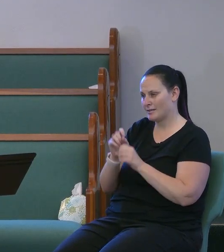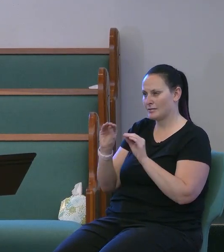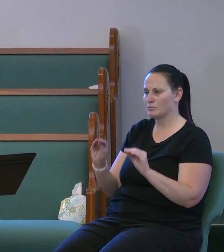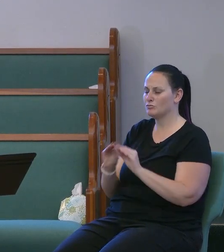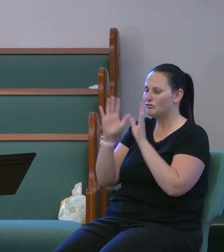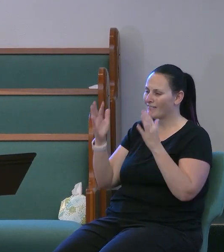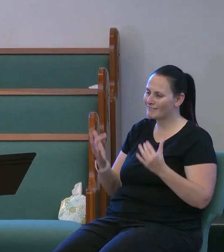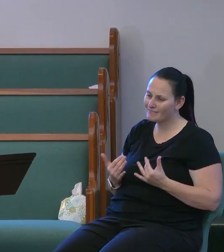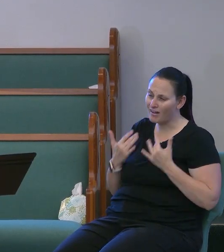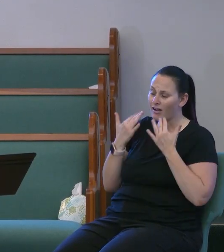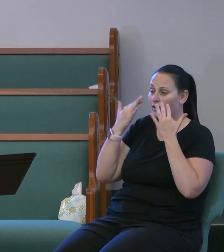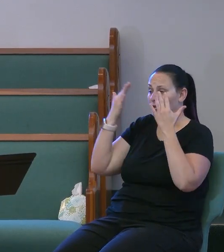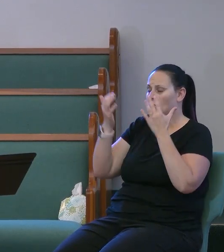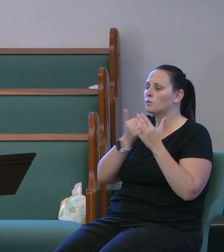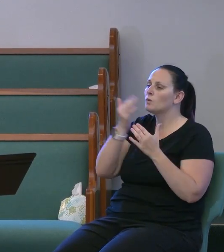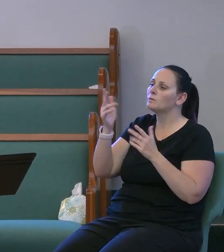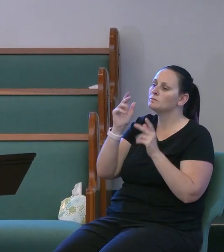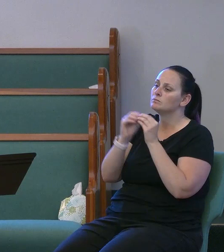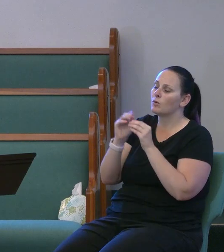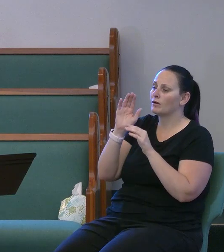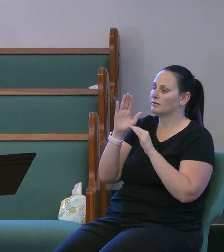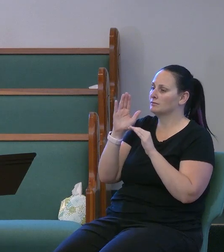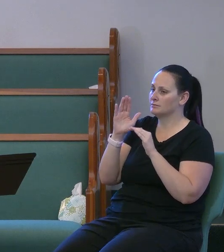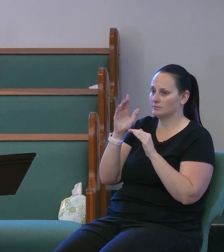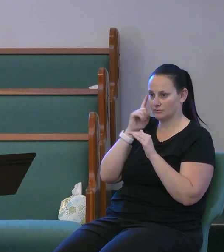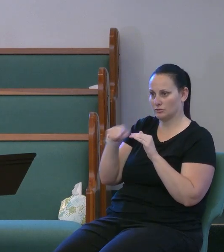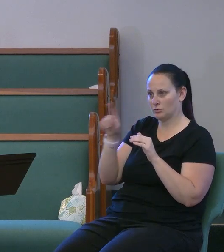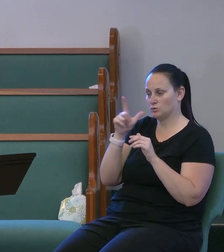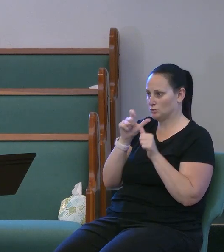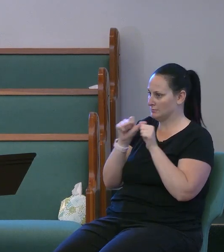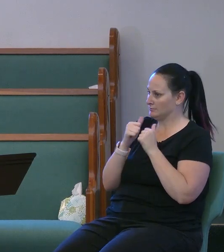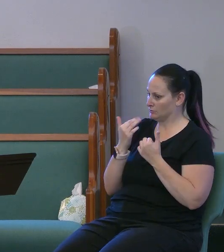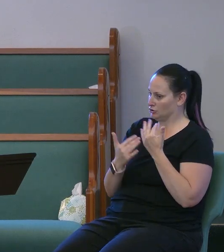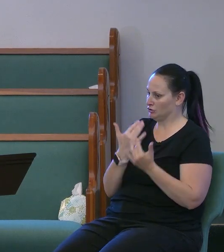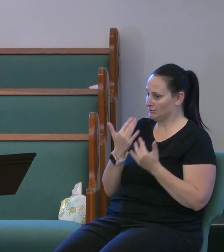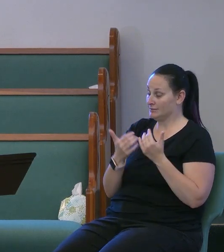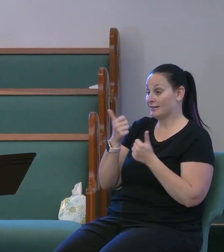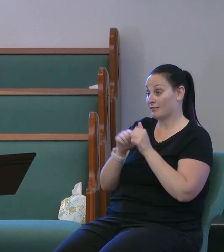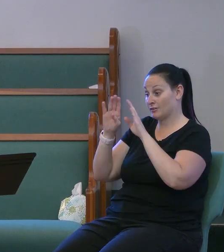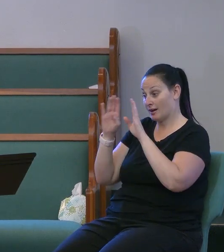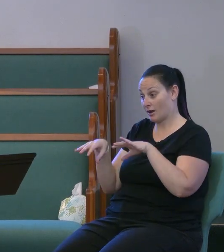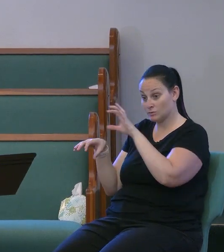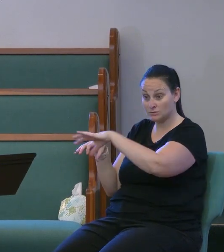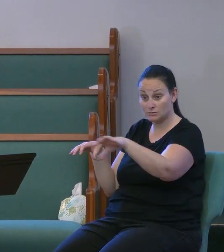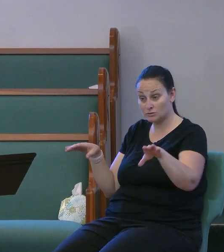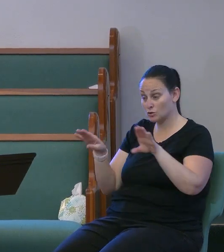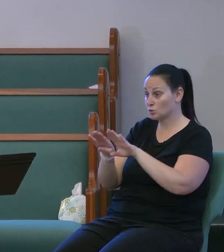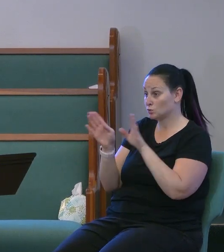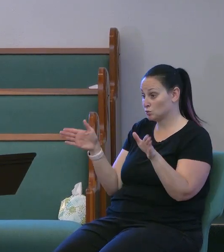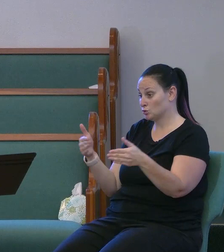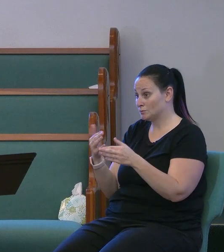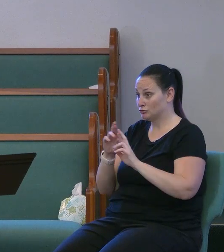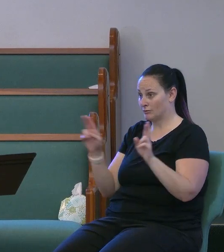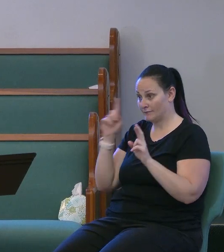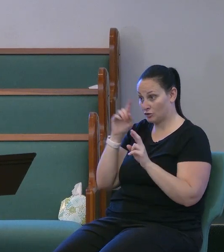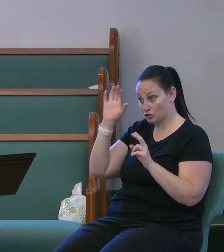that warmed more than those who kept it burning. In every house, then, a room was kept ready for a